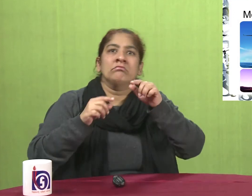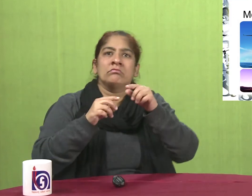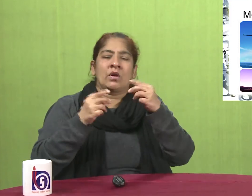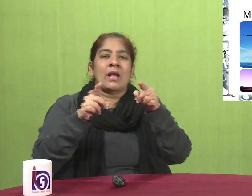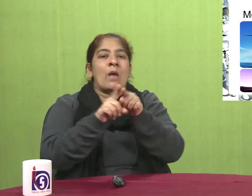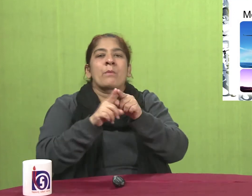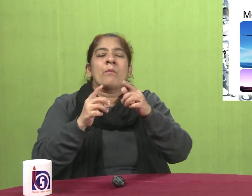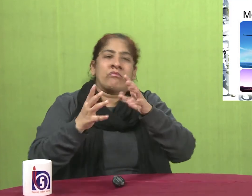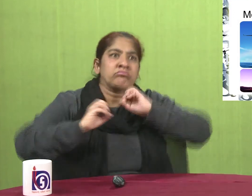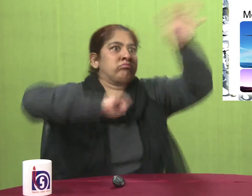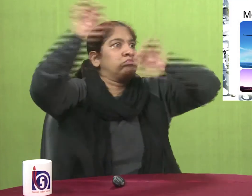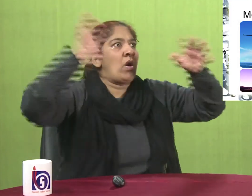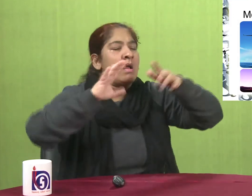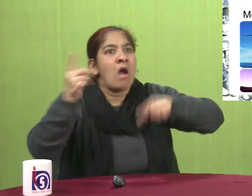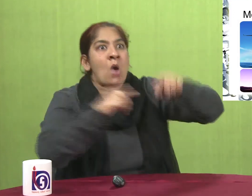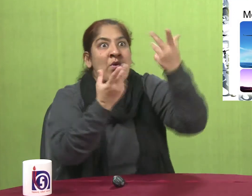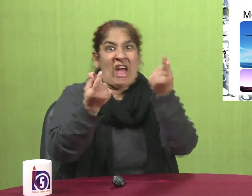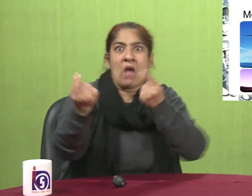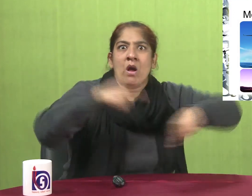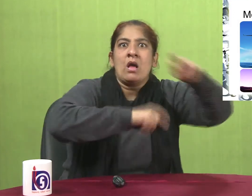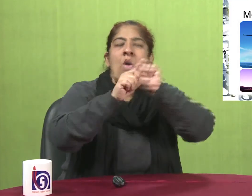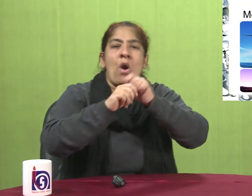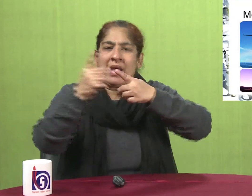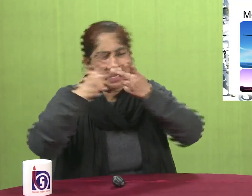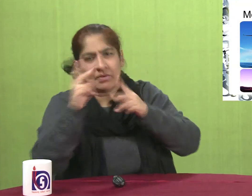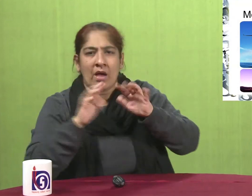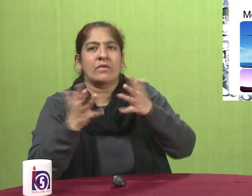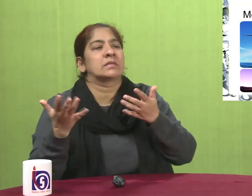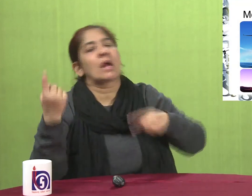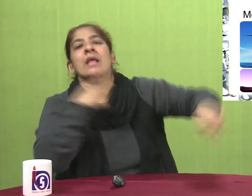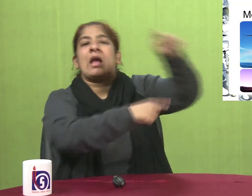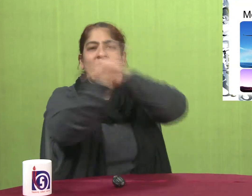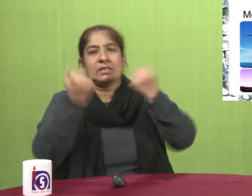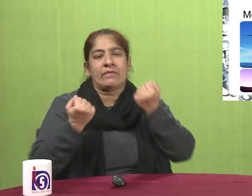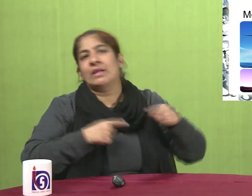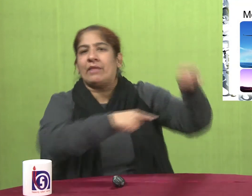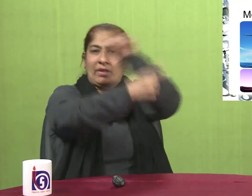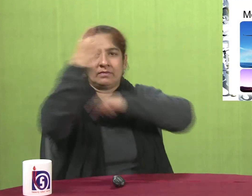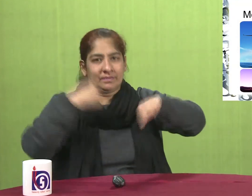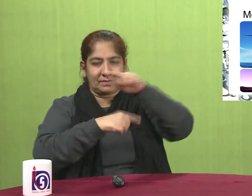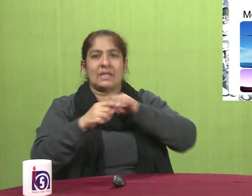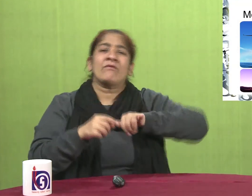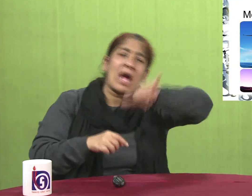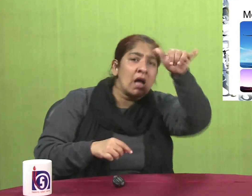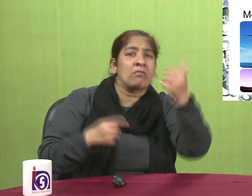or heavy loaded products have to be sent, there are different kinds